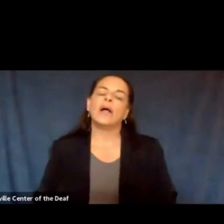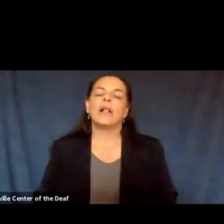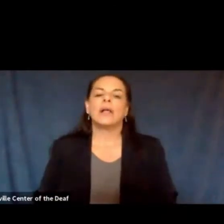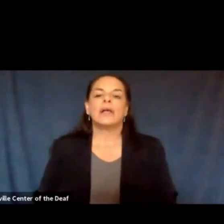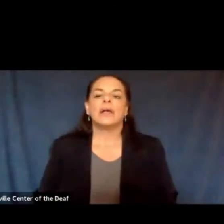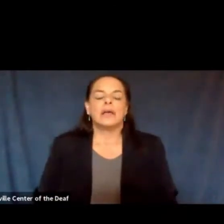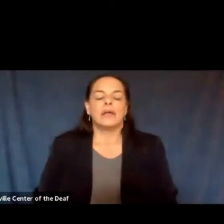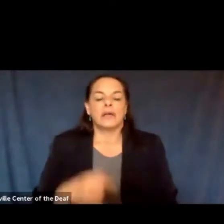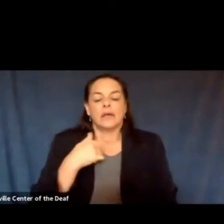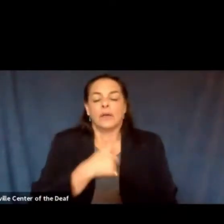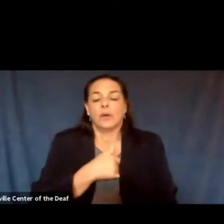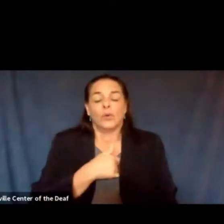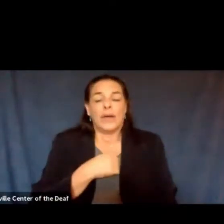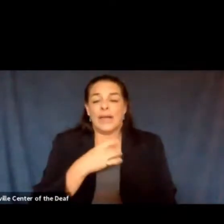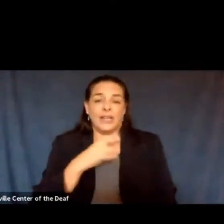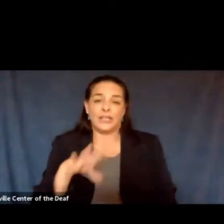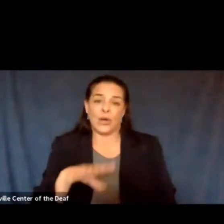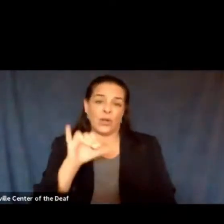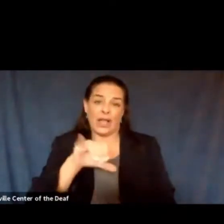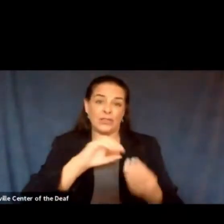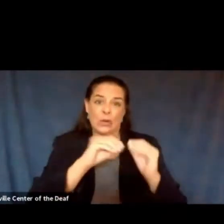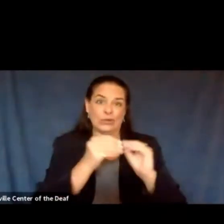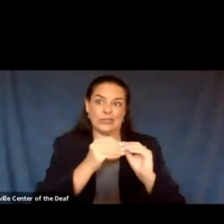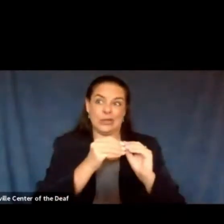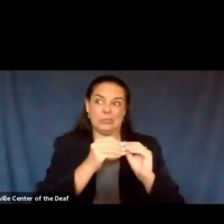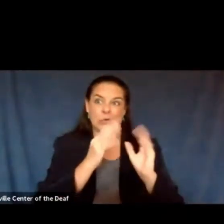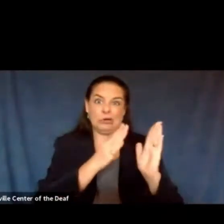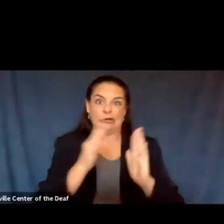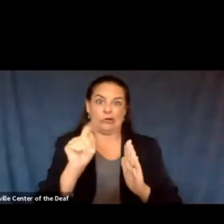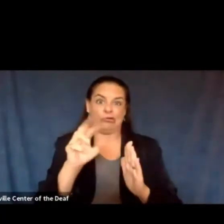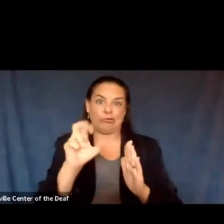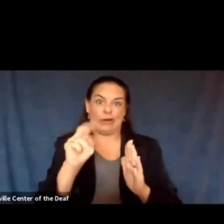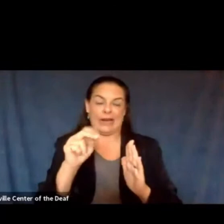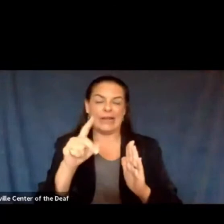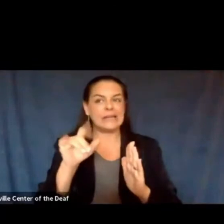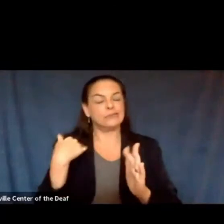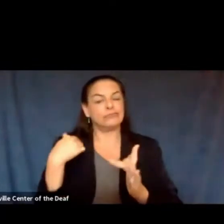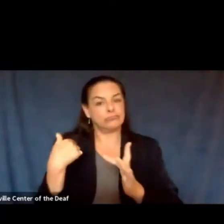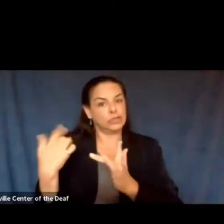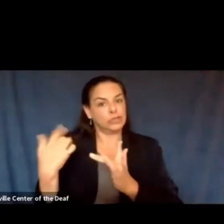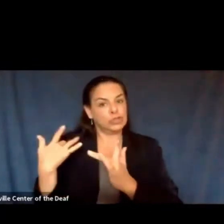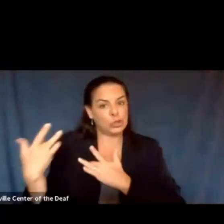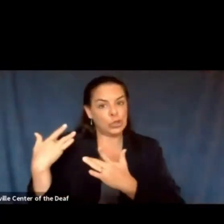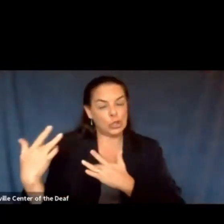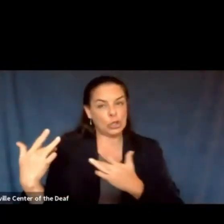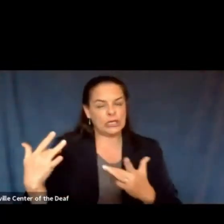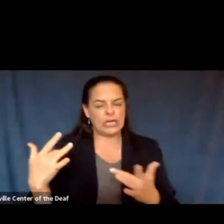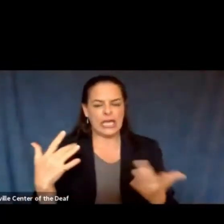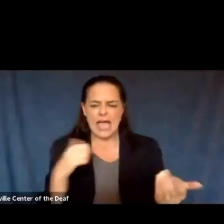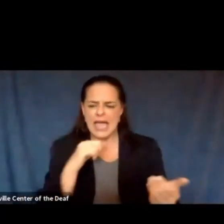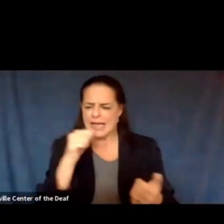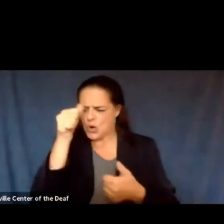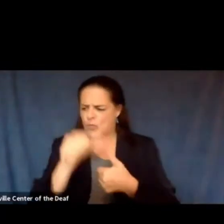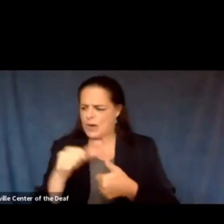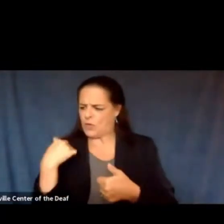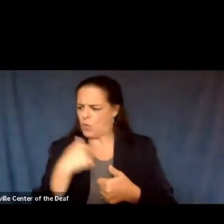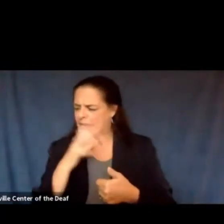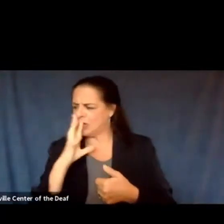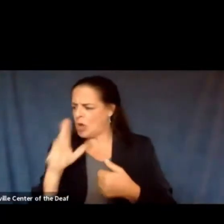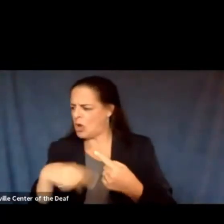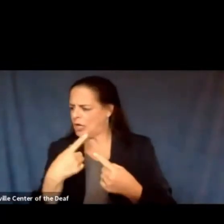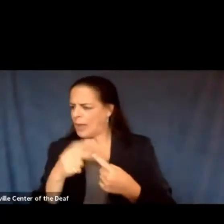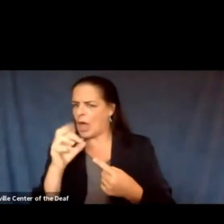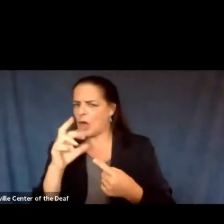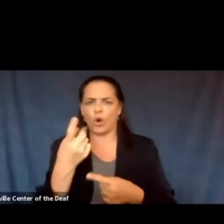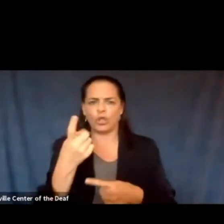We don't like trends like this. It's very concerning. I think that we talked about it, or Dr. Shamia talked about it